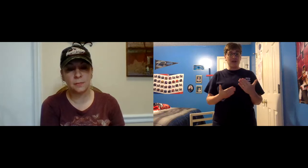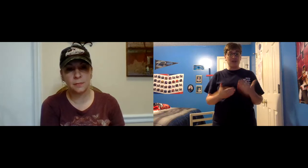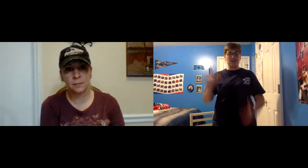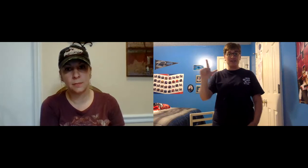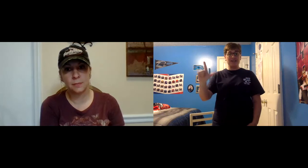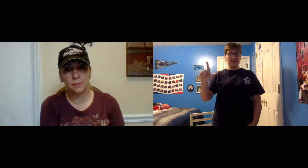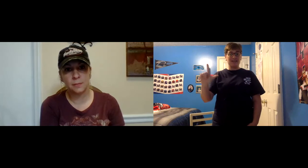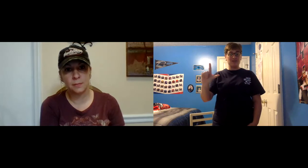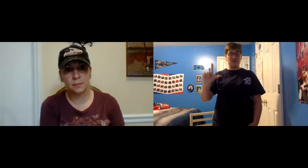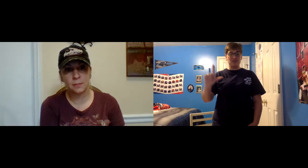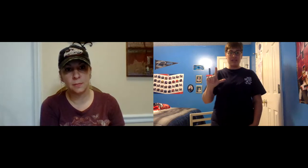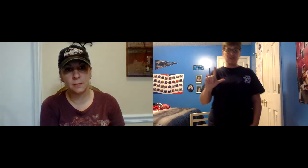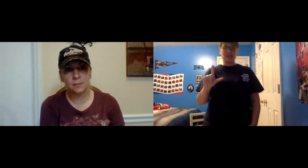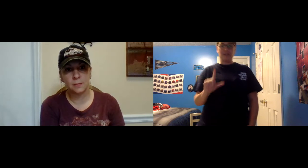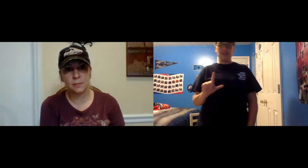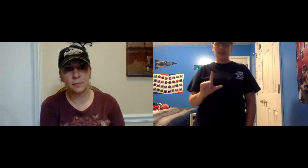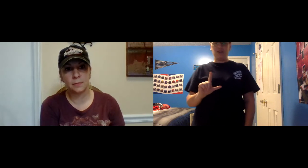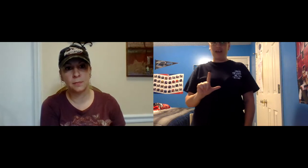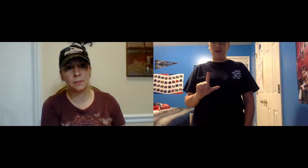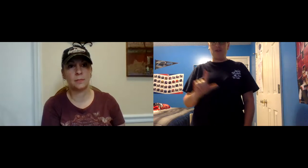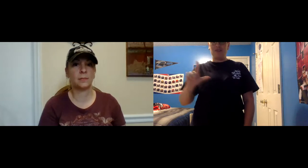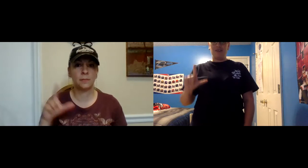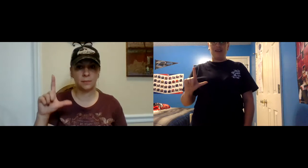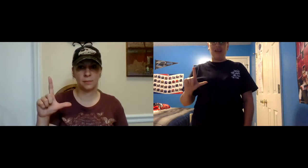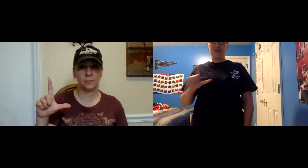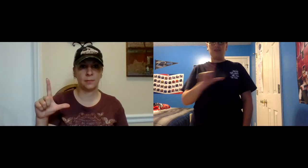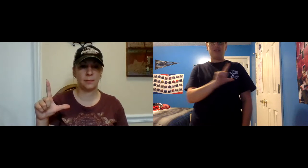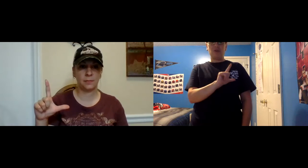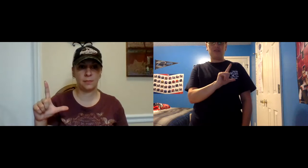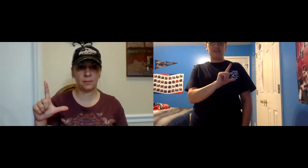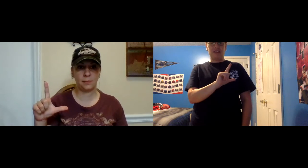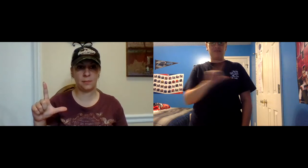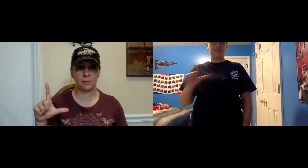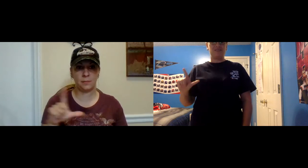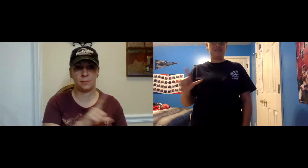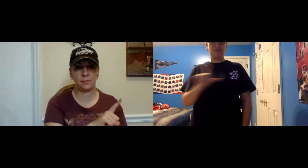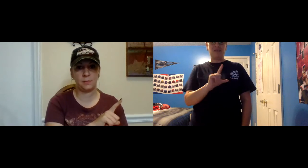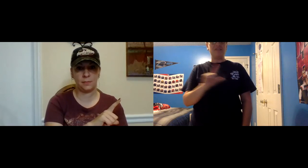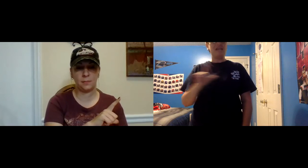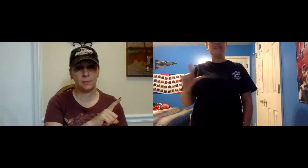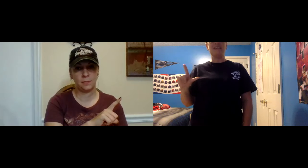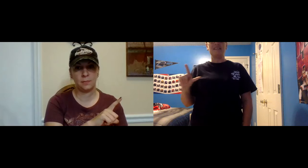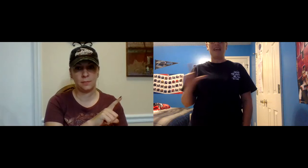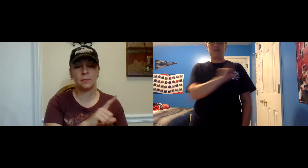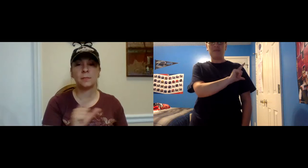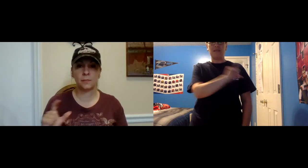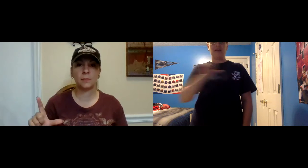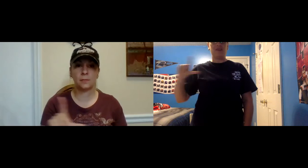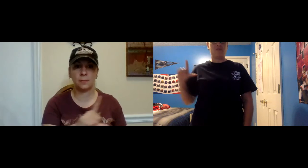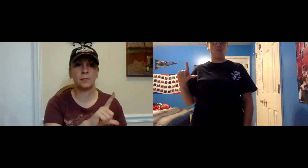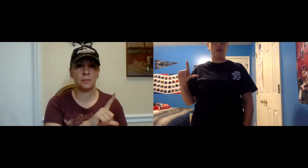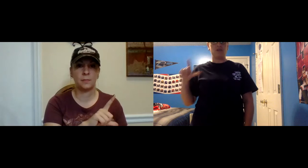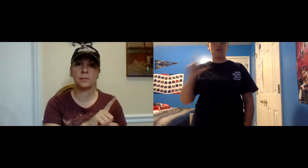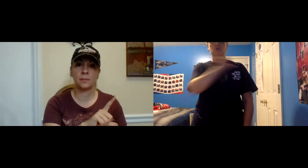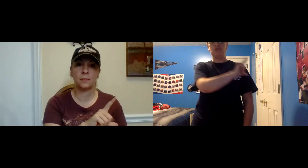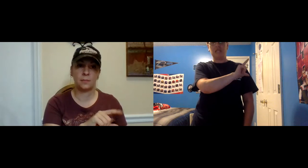your direction. And that's just, you take your letter L and you just go to the left. So left. And it doesn't have to be like